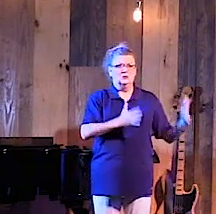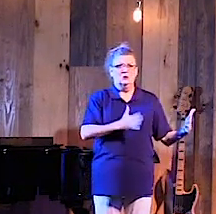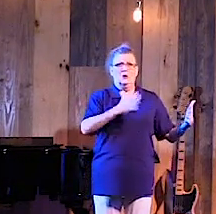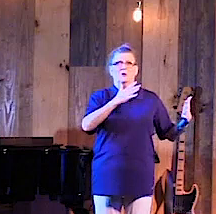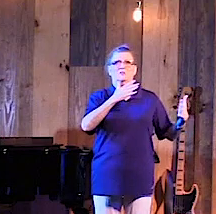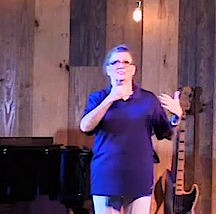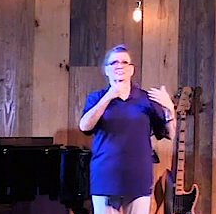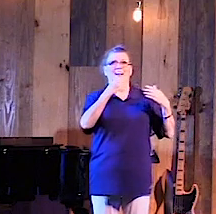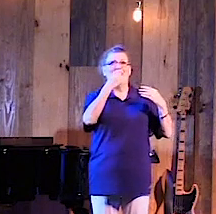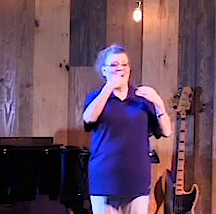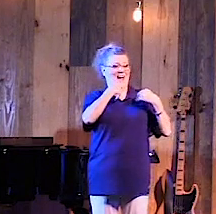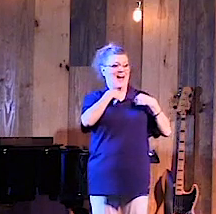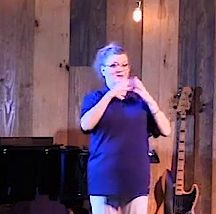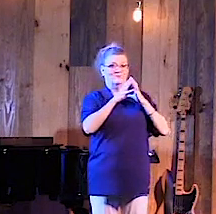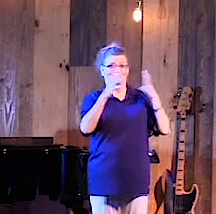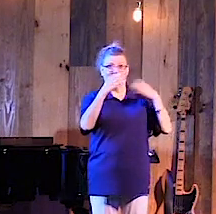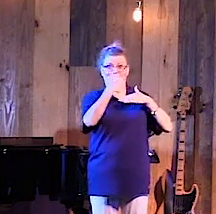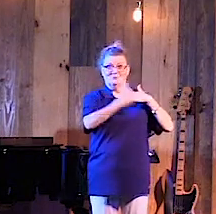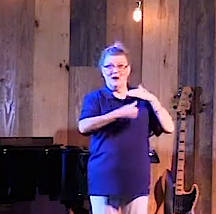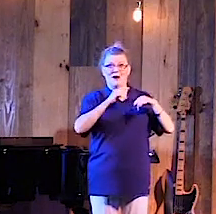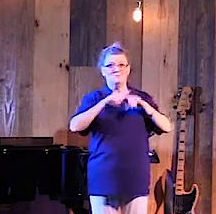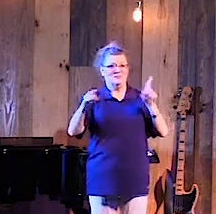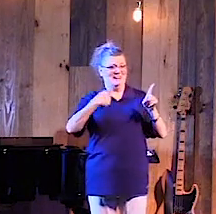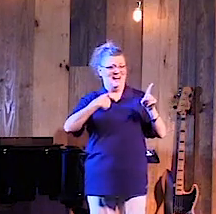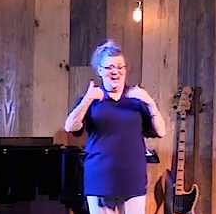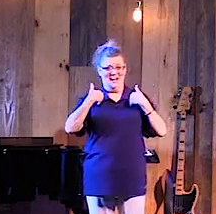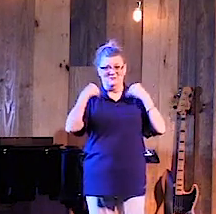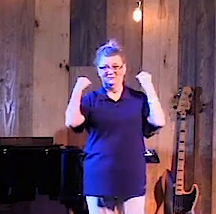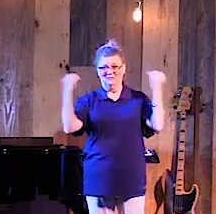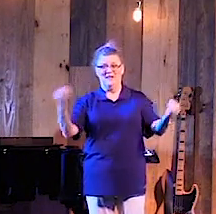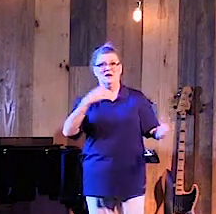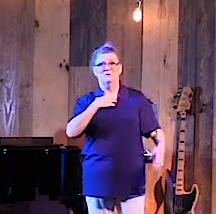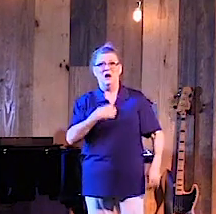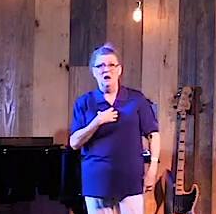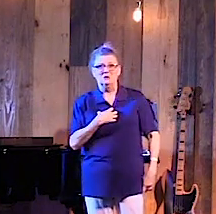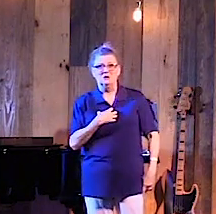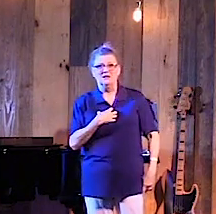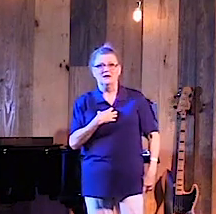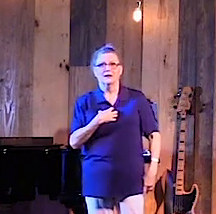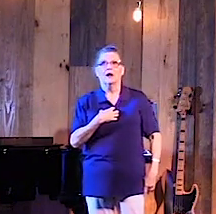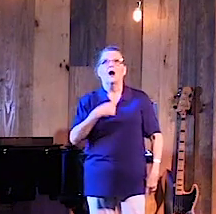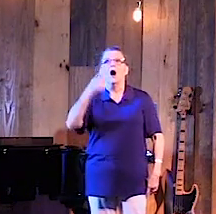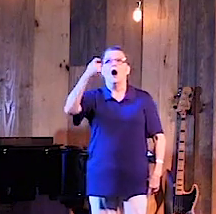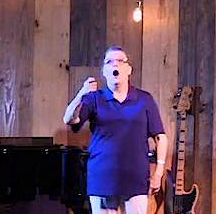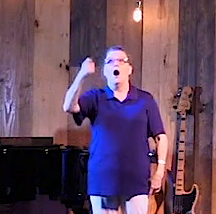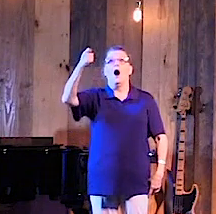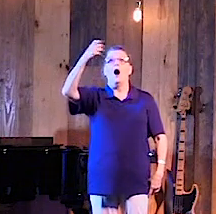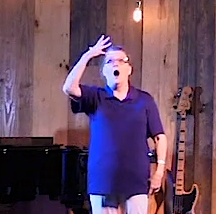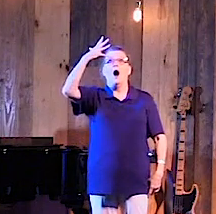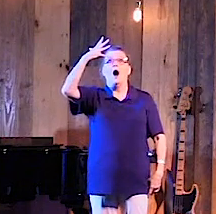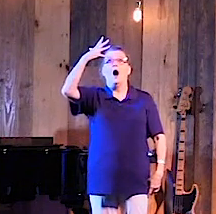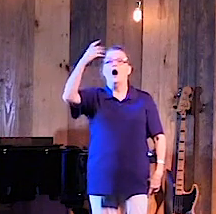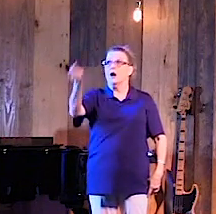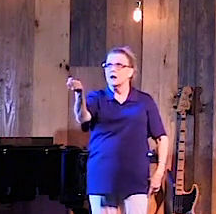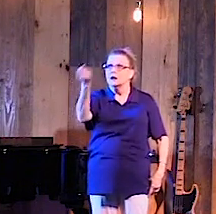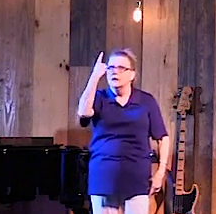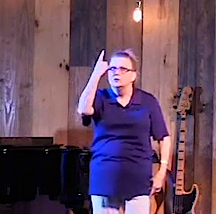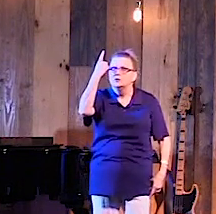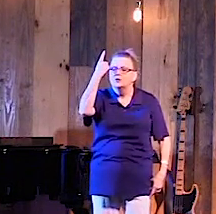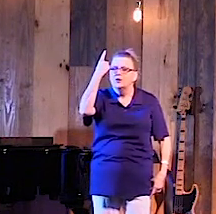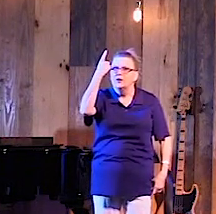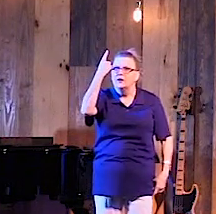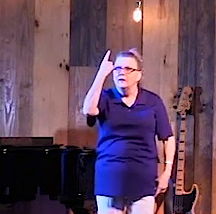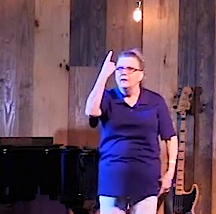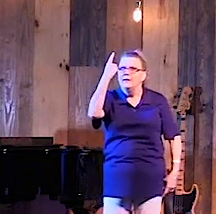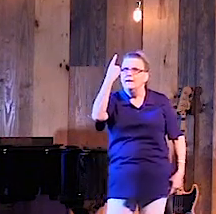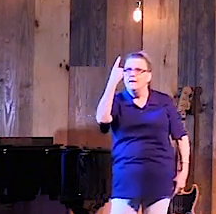dying here with hunger?" You see, the son woke up. It finally clicked. He came to his senses. But let me tell you how